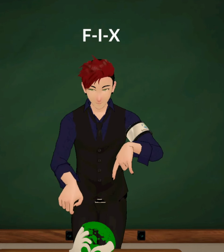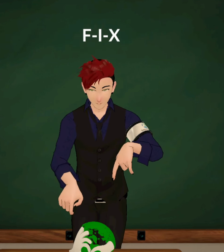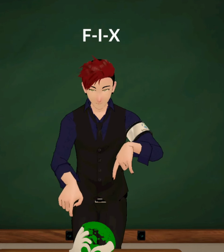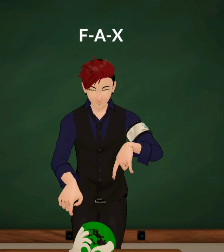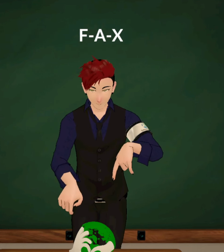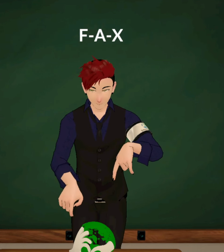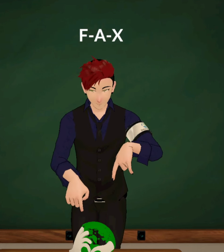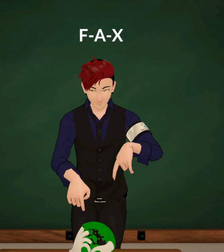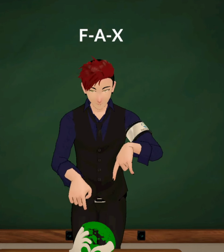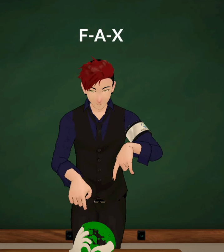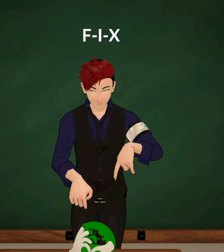example,